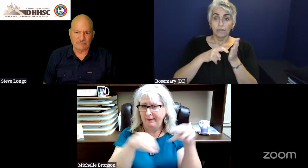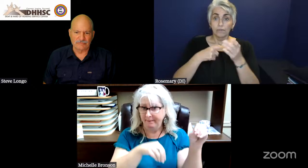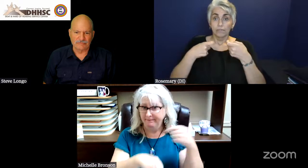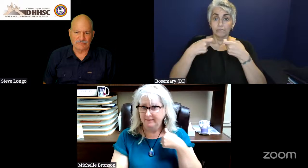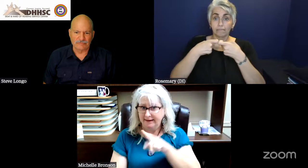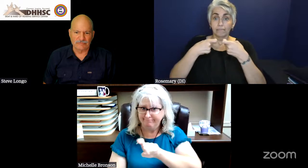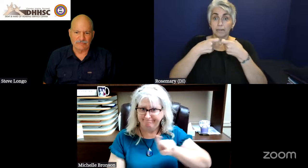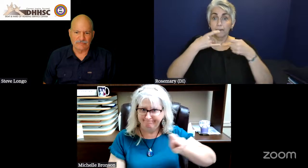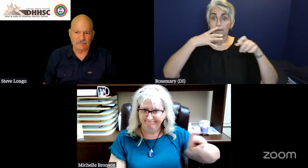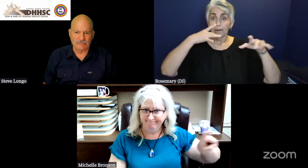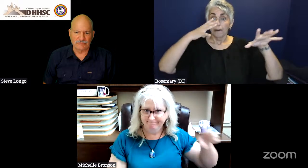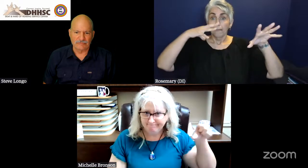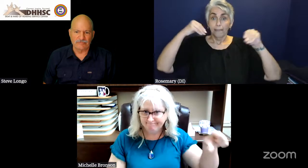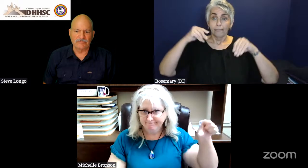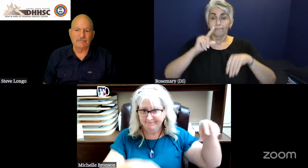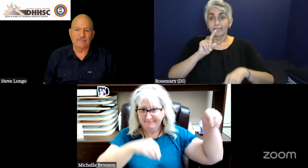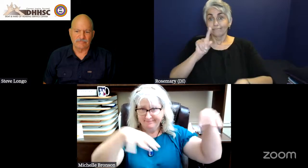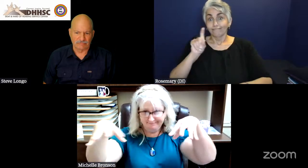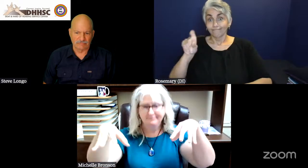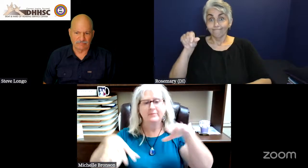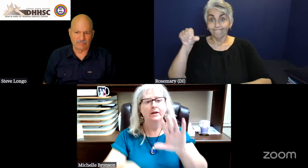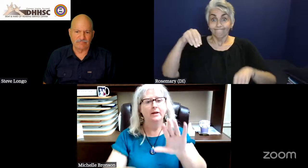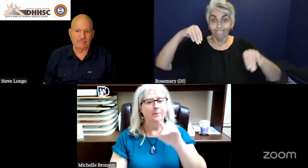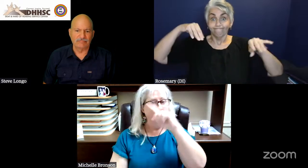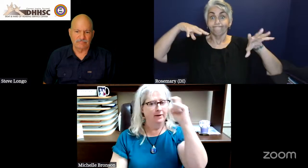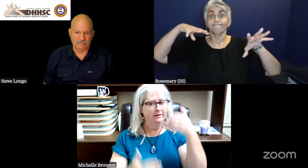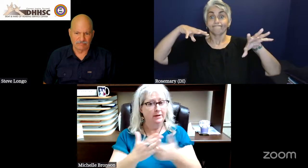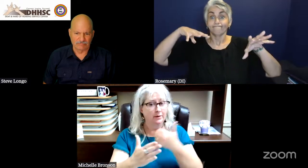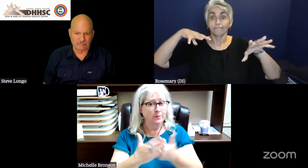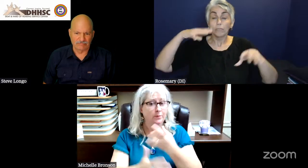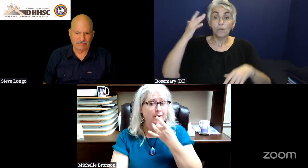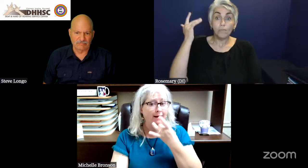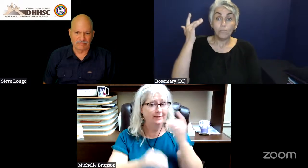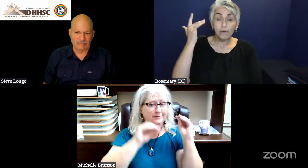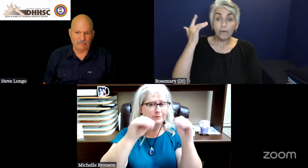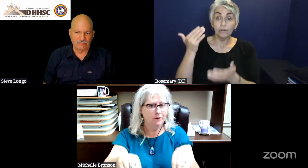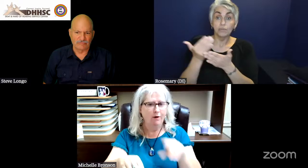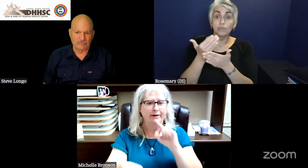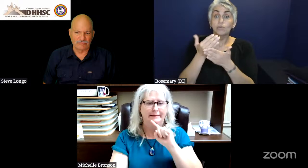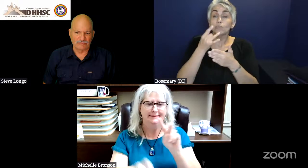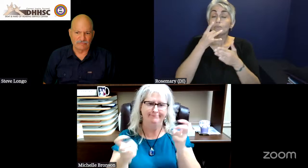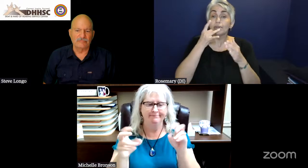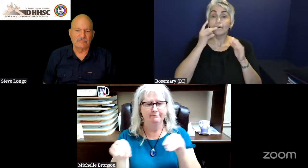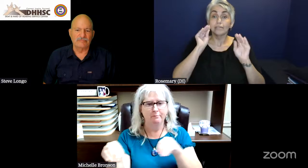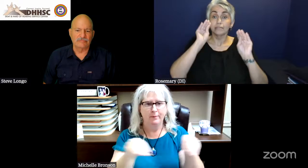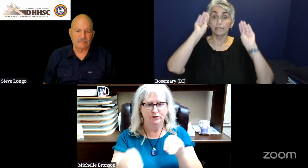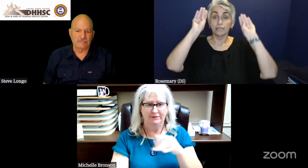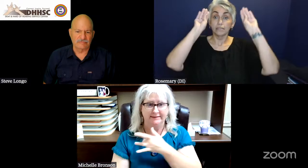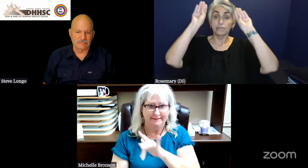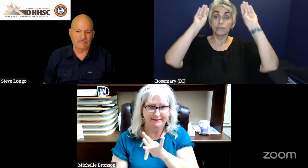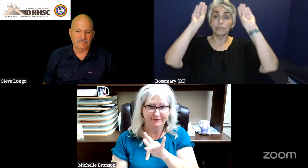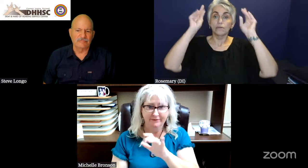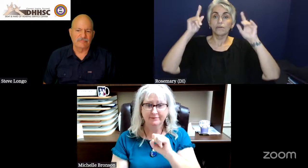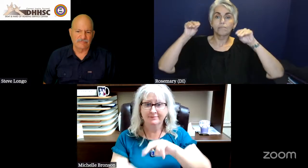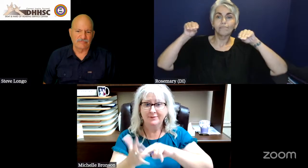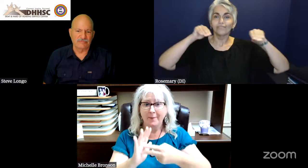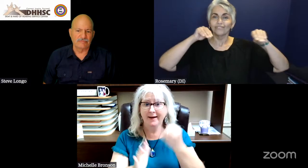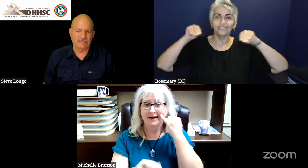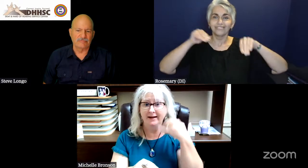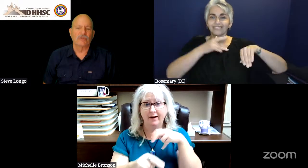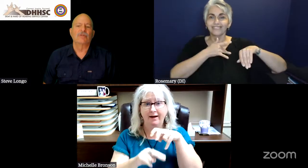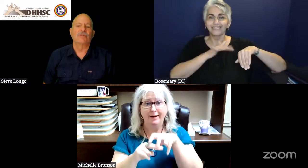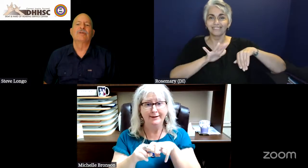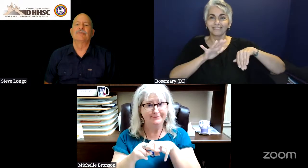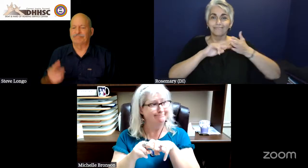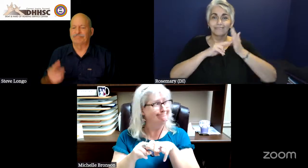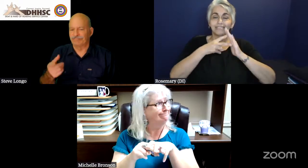you that you may see the lights go off. I may have to get up and turn them on again because we have new technology